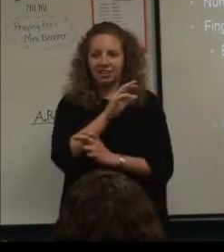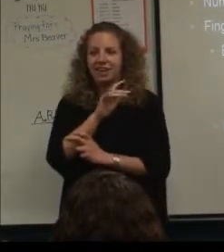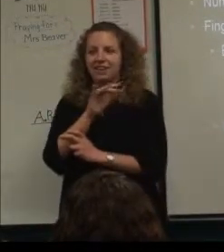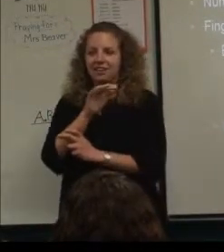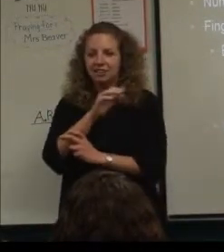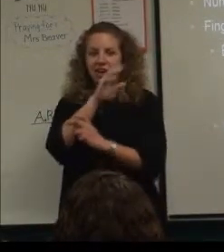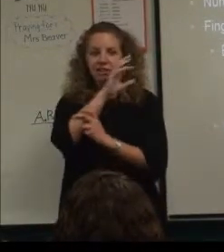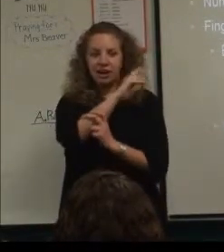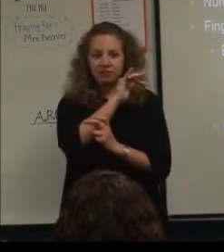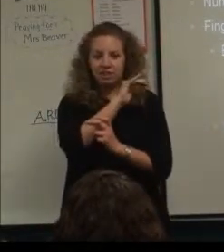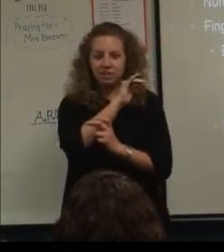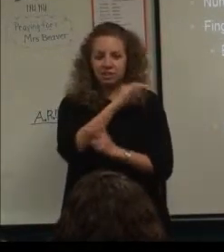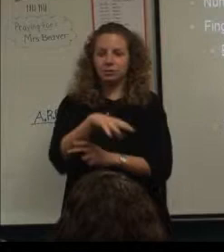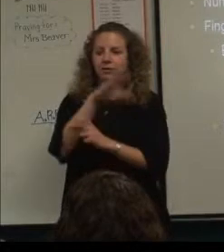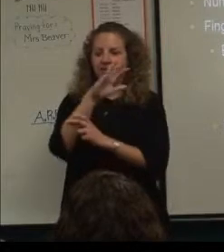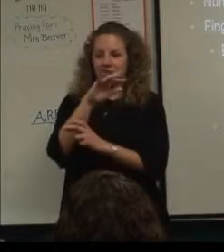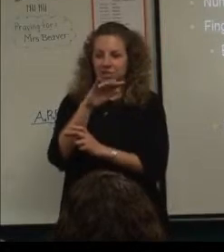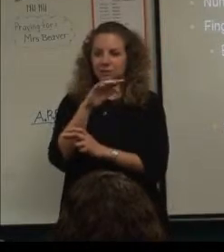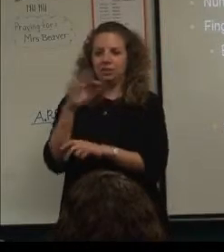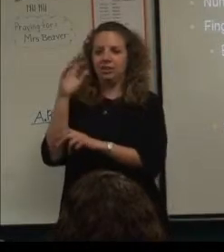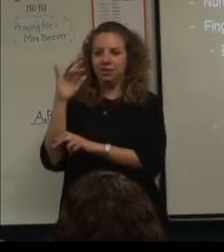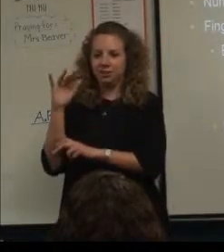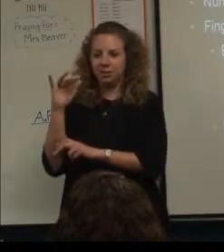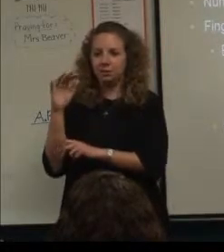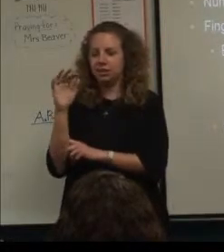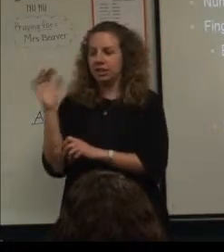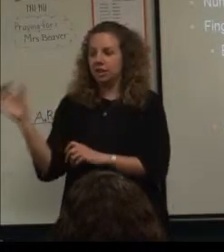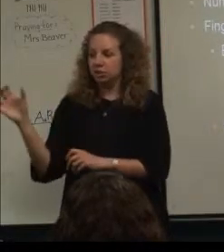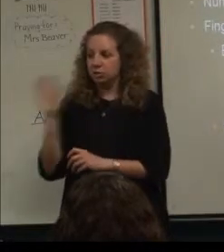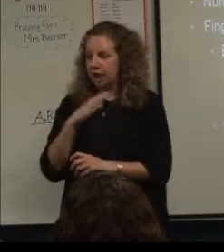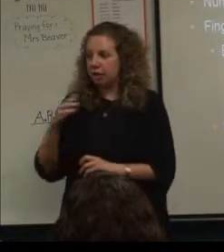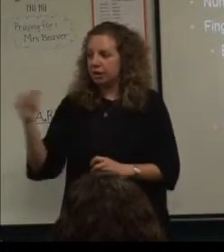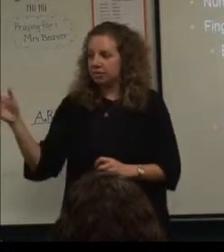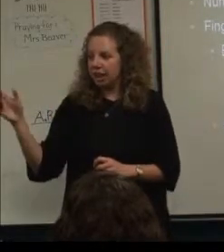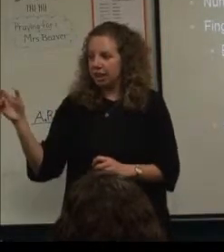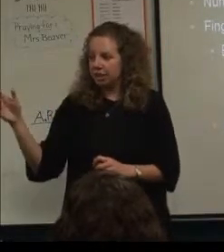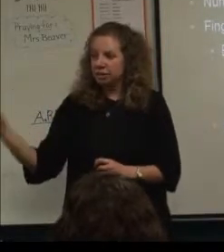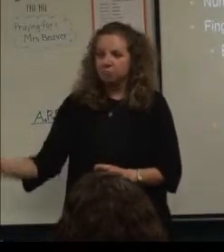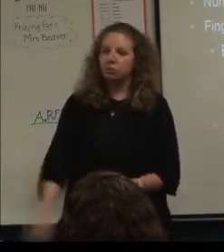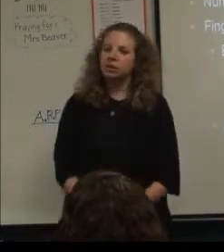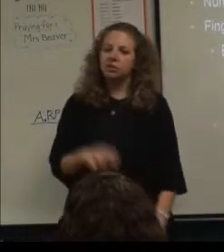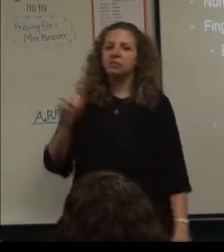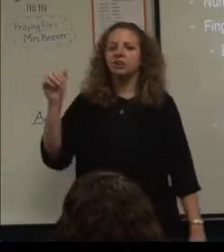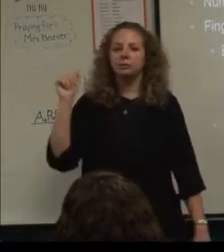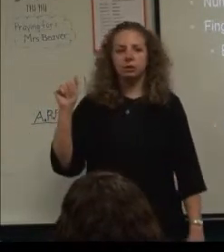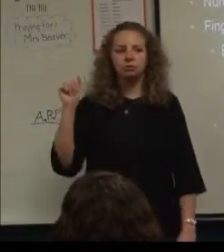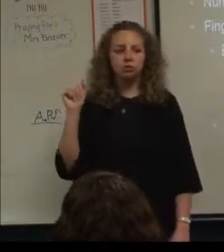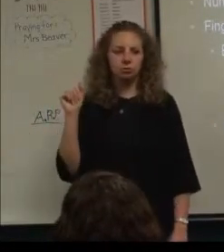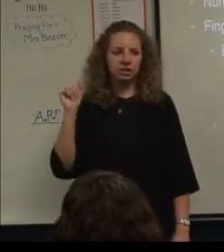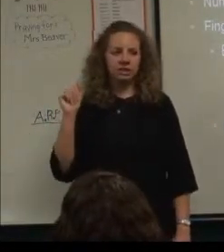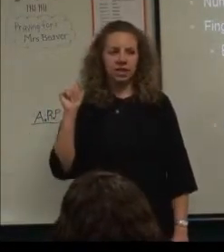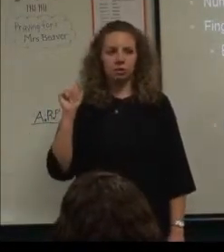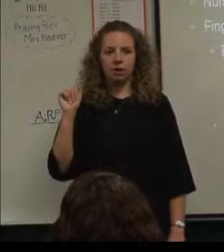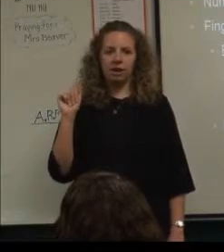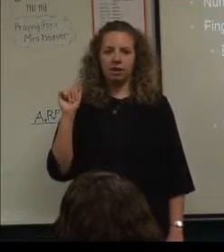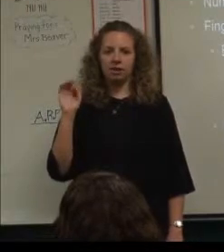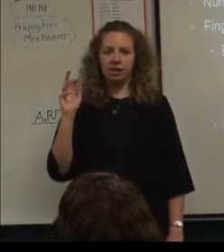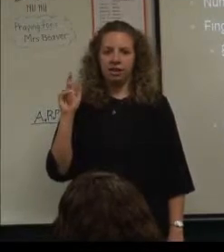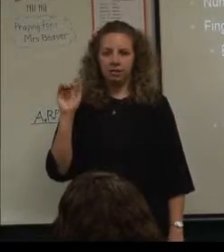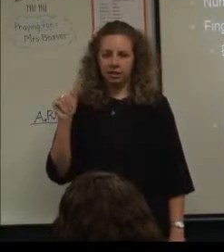like, I do have to like do this one, and then this one, and this one, like do it that way for that. But whenever you finger spell, you do want to stay right here where it's